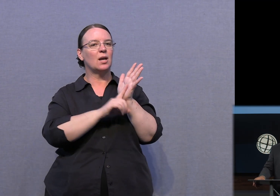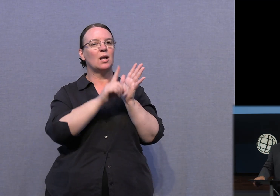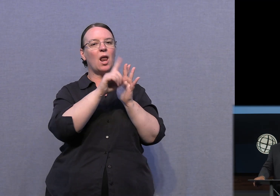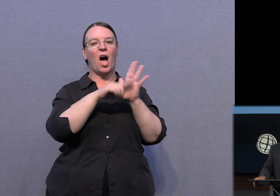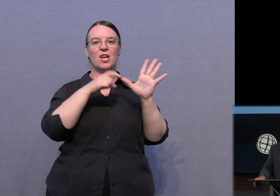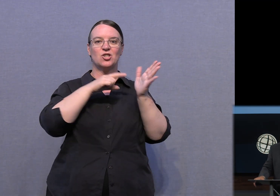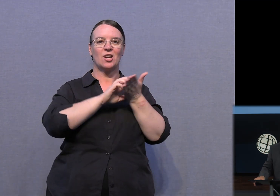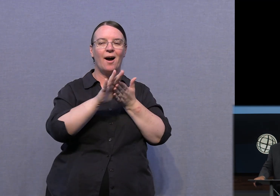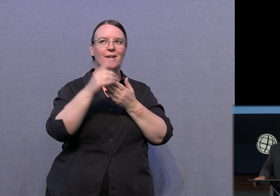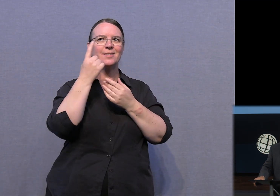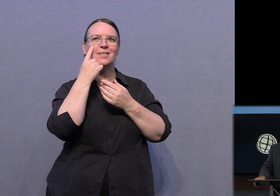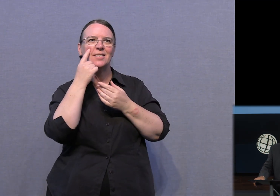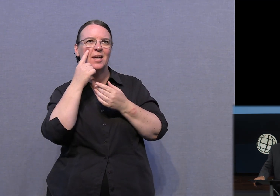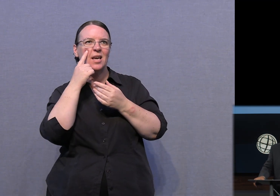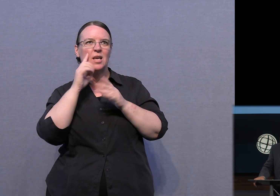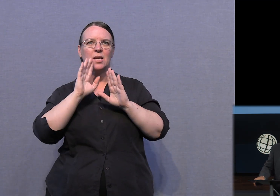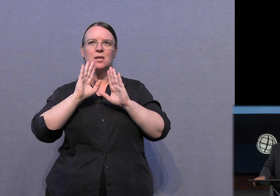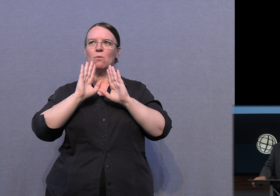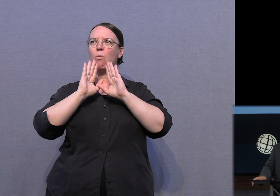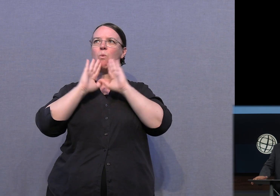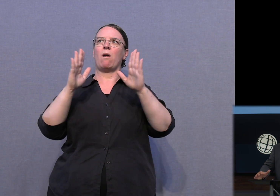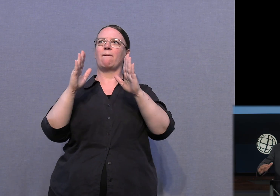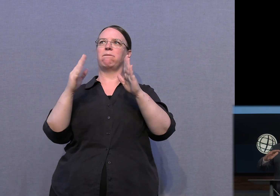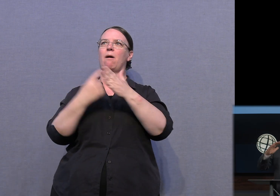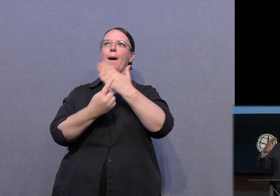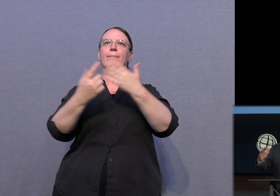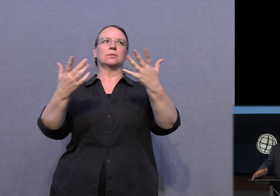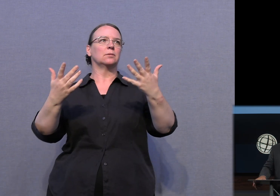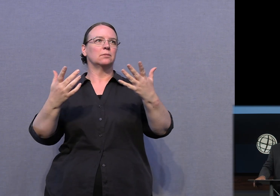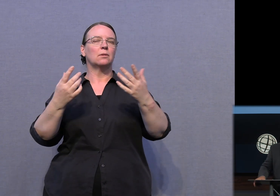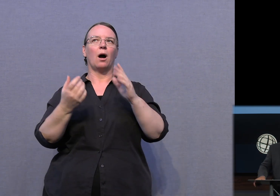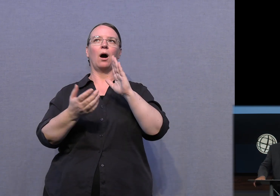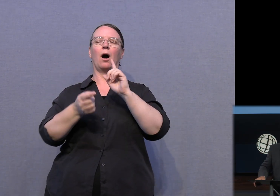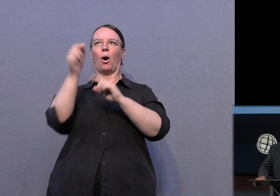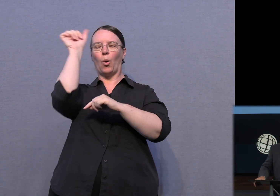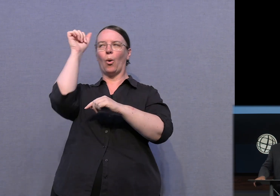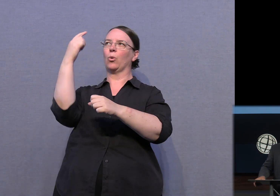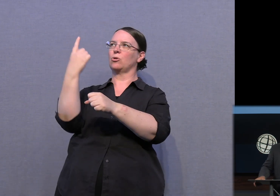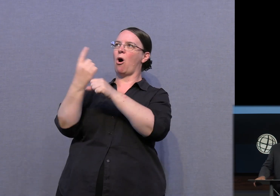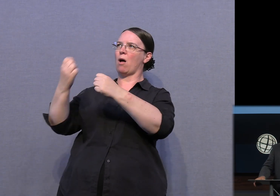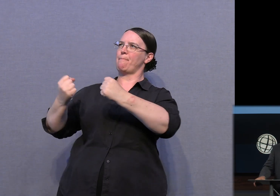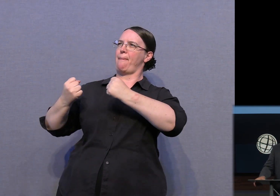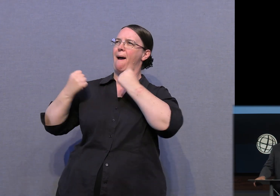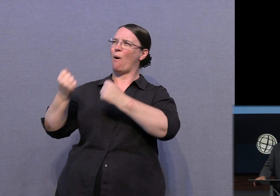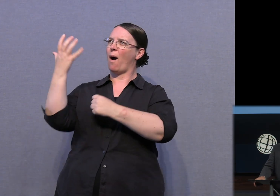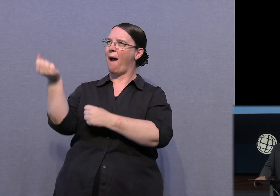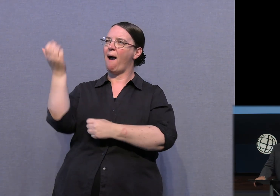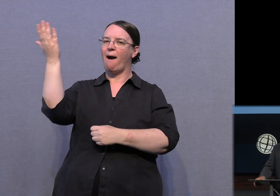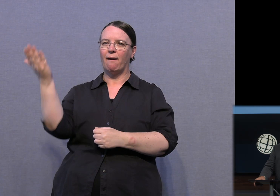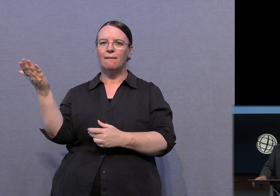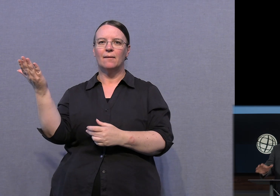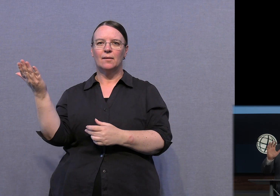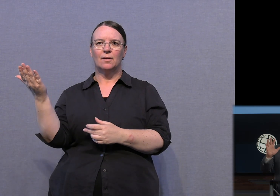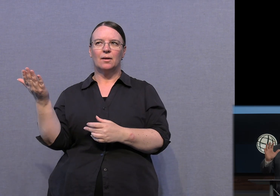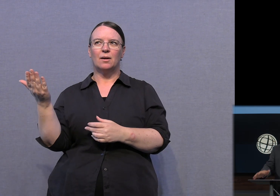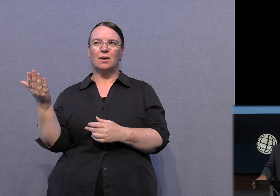dramatic manifestations and occurrences. He recognizes the awesome power of God. And he no doubt expects